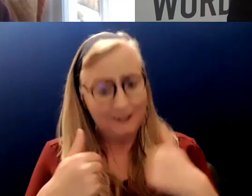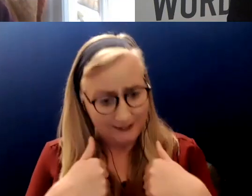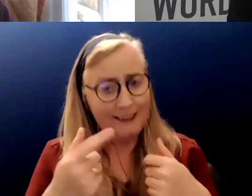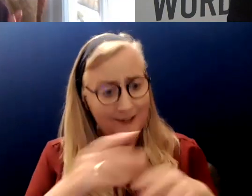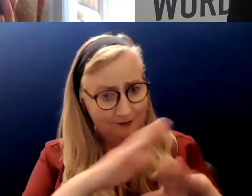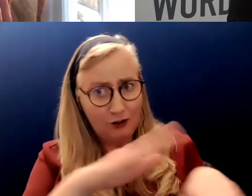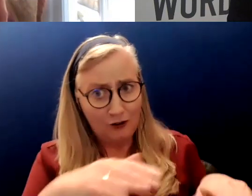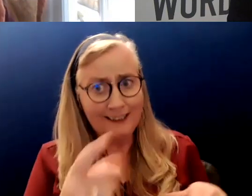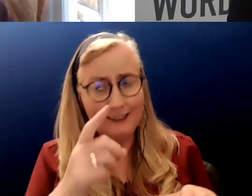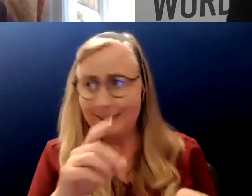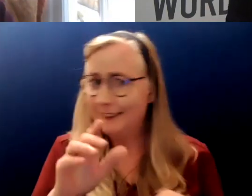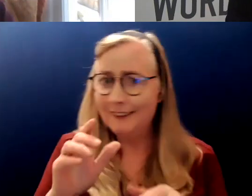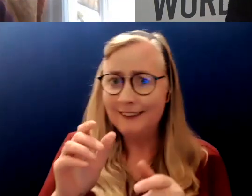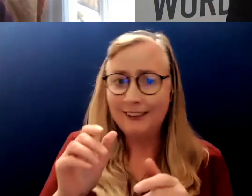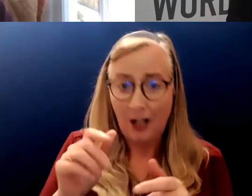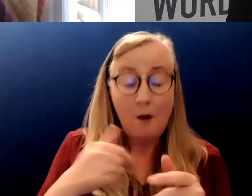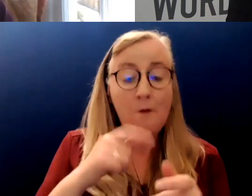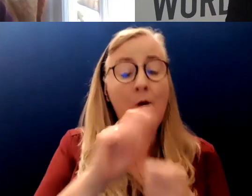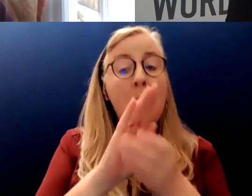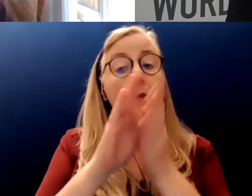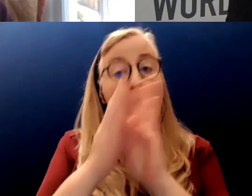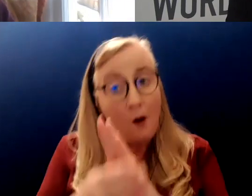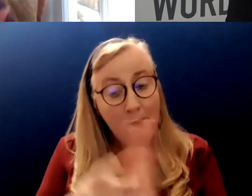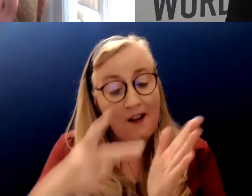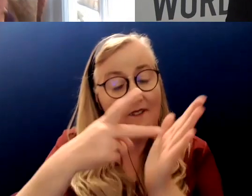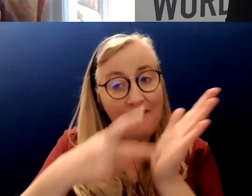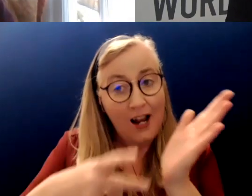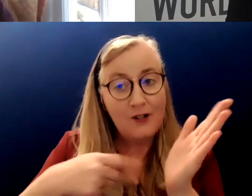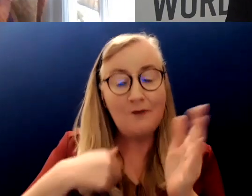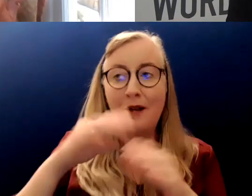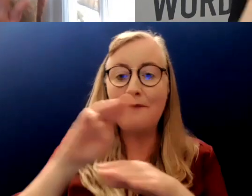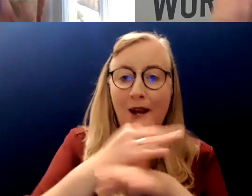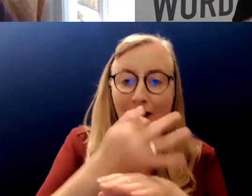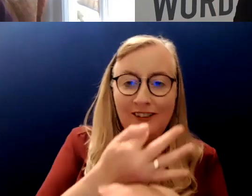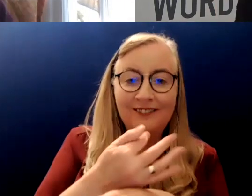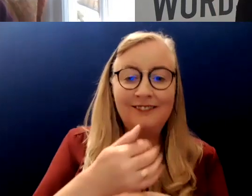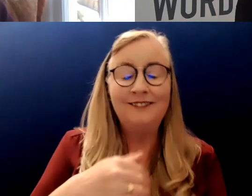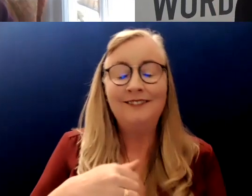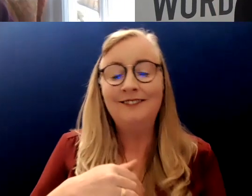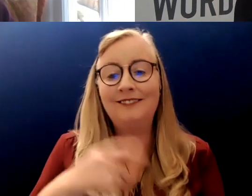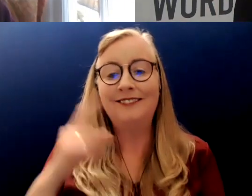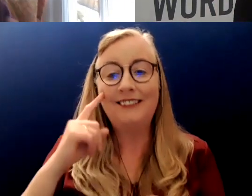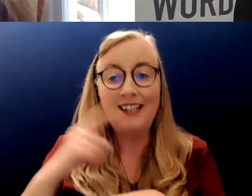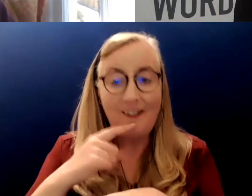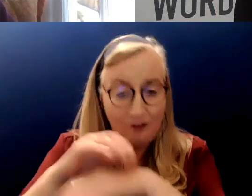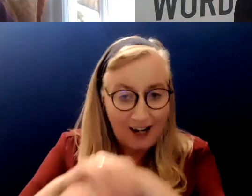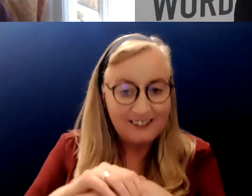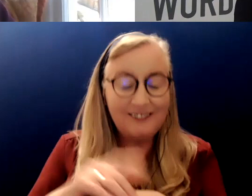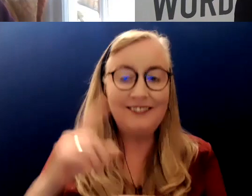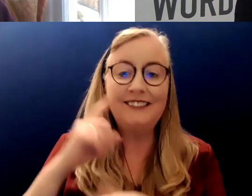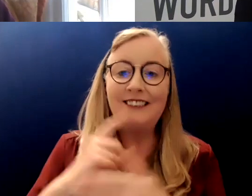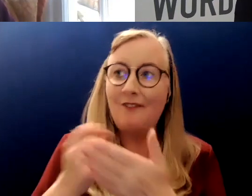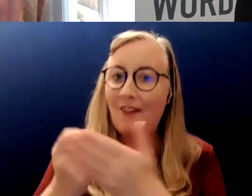And then I valued my parents' deaf friends, and we went to the deaf community events and